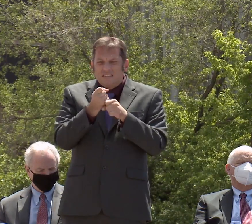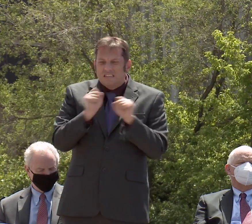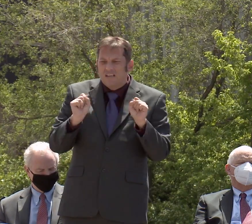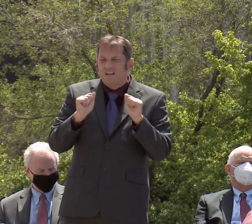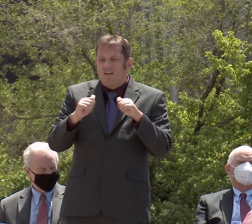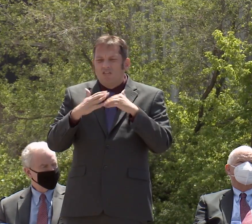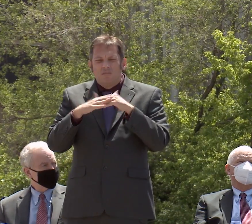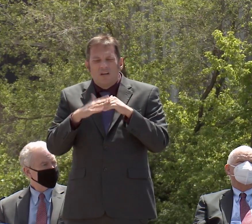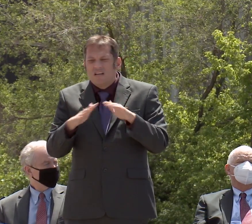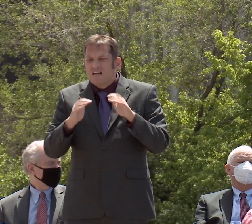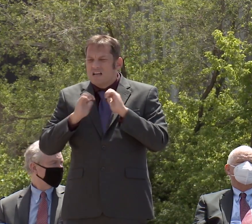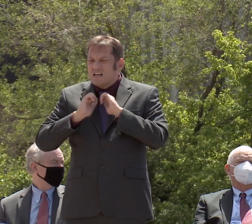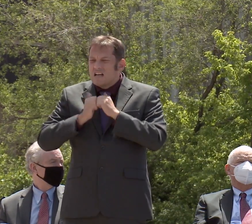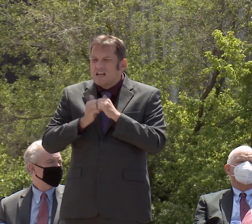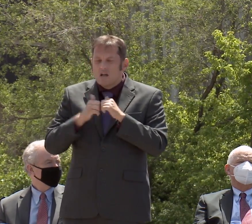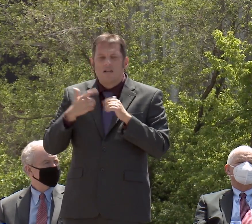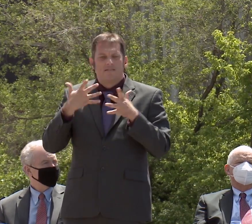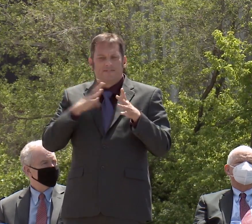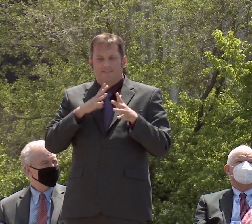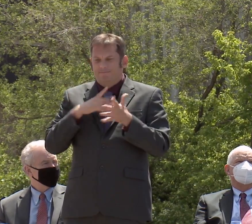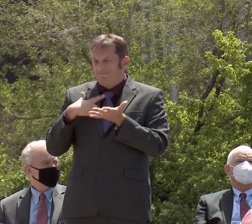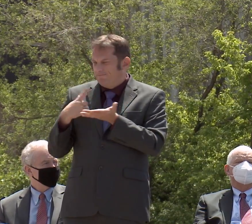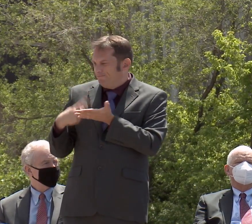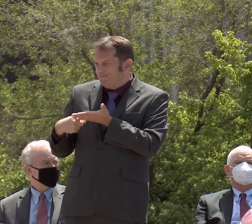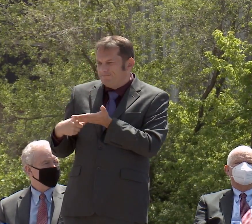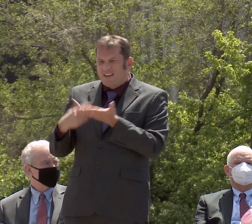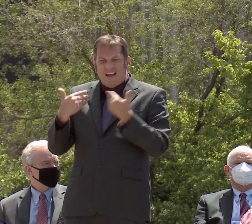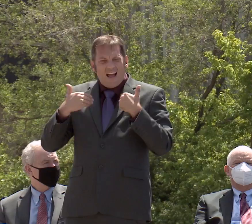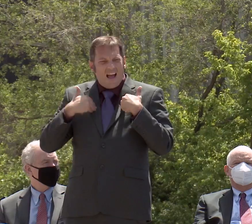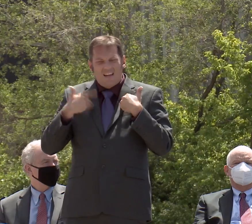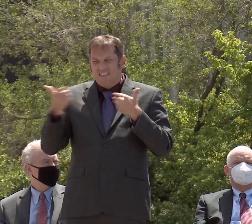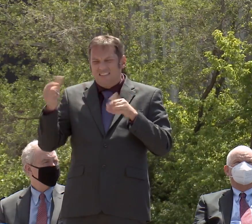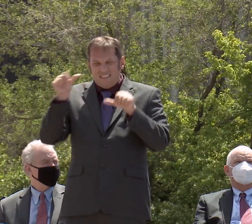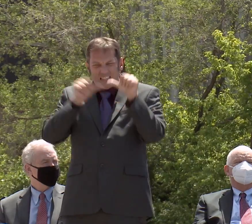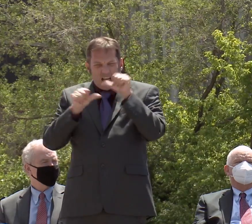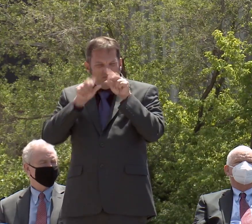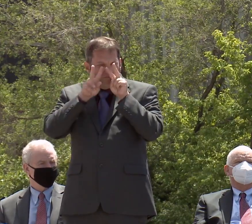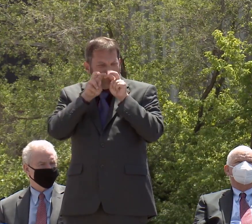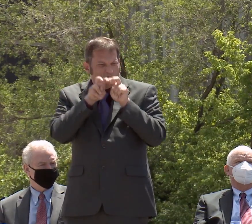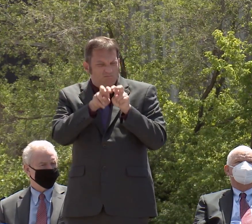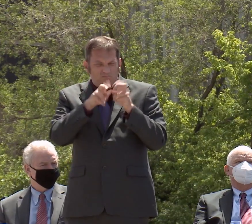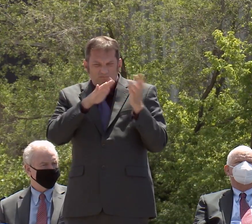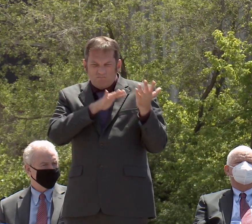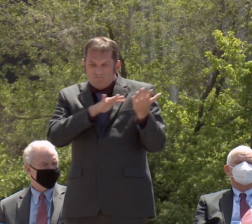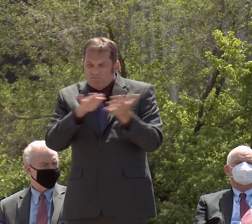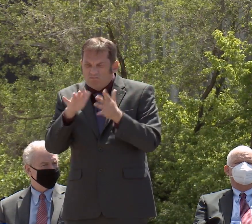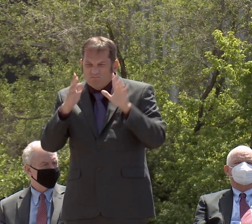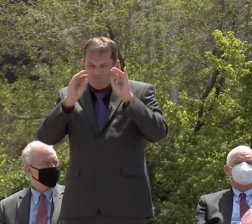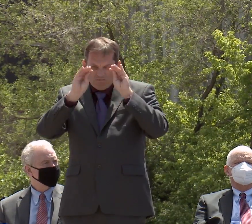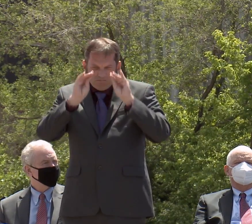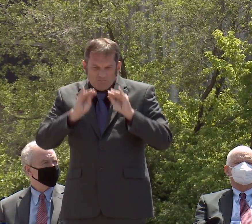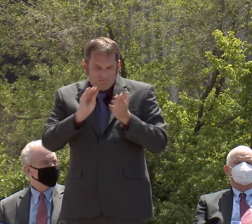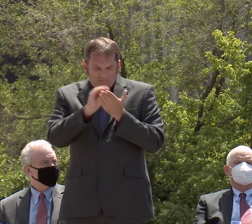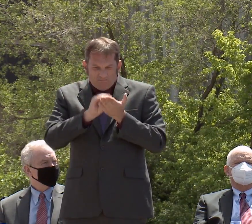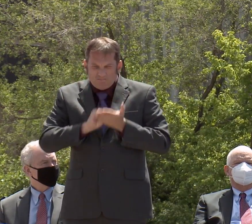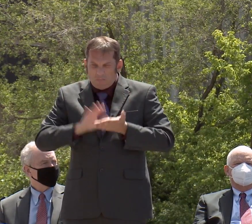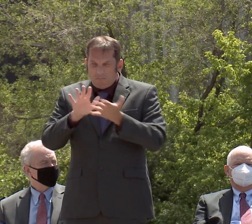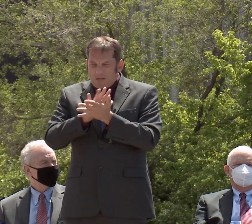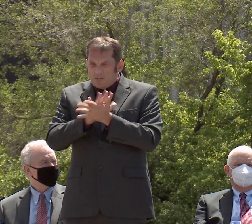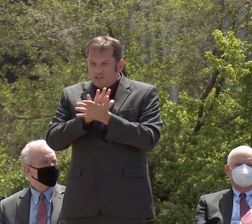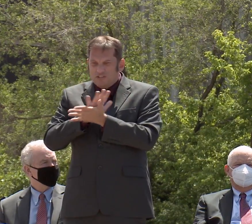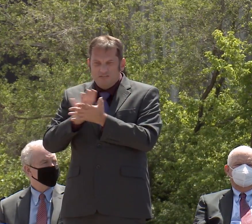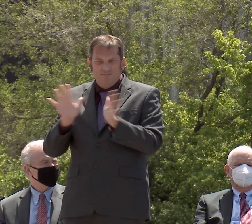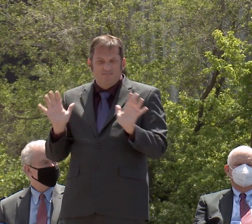We turned over a piece of paper and everybody wrote down the year that they thought it would be. And then we averaged them and we said, how about